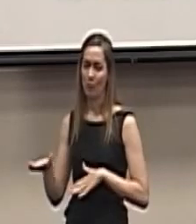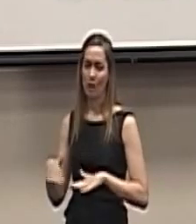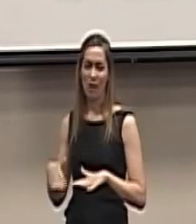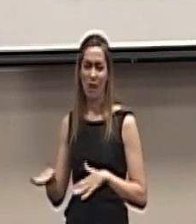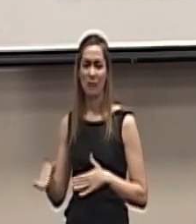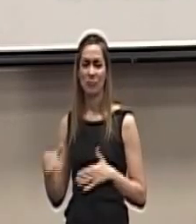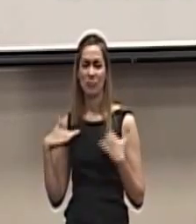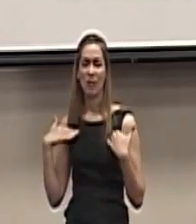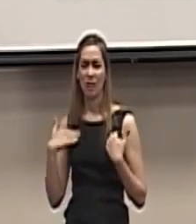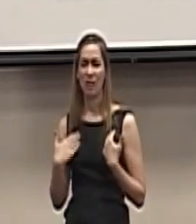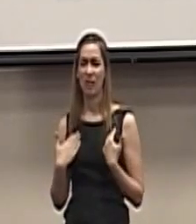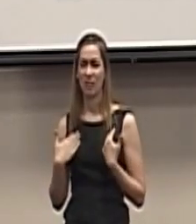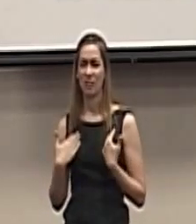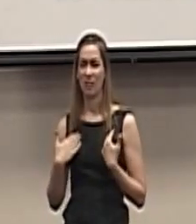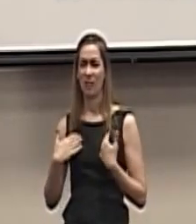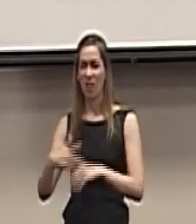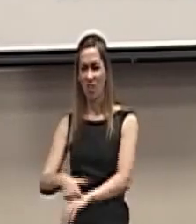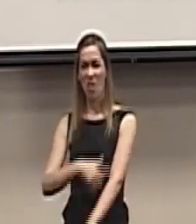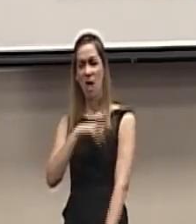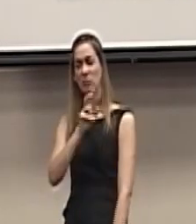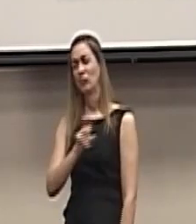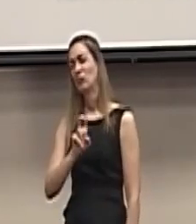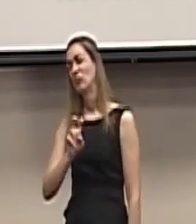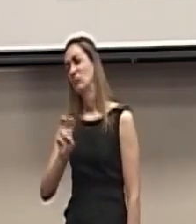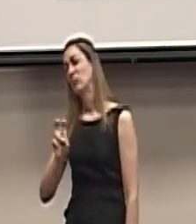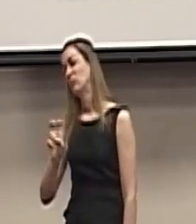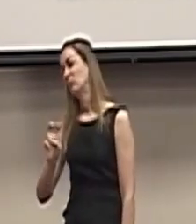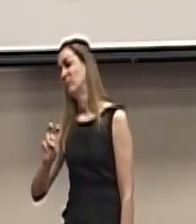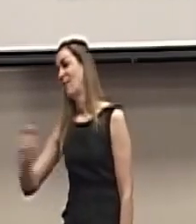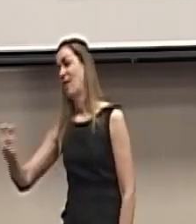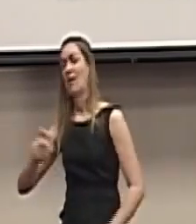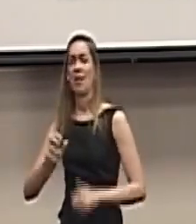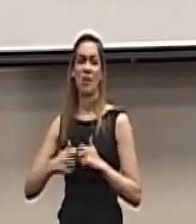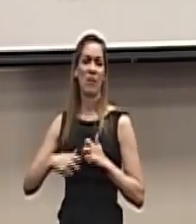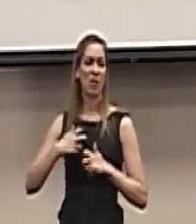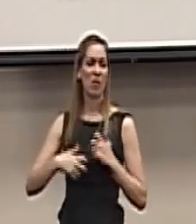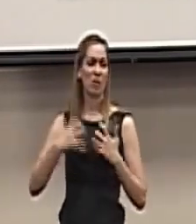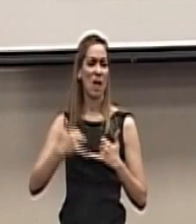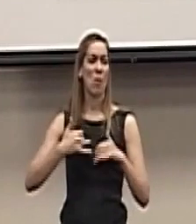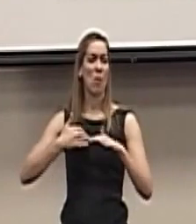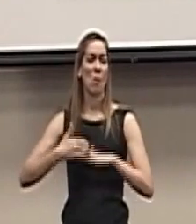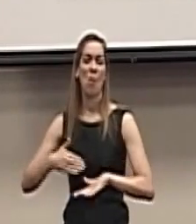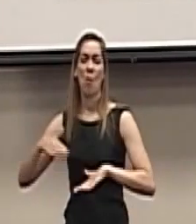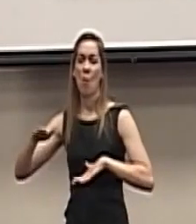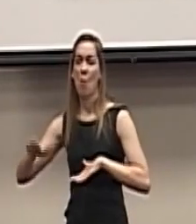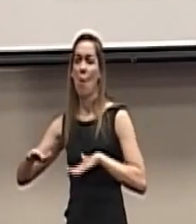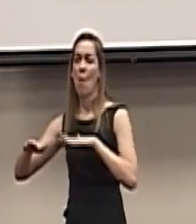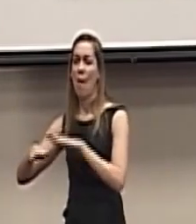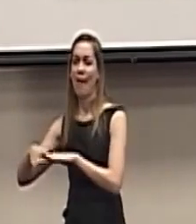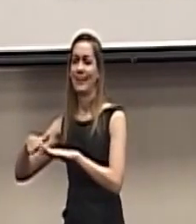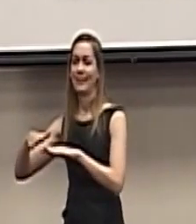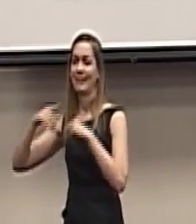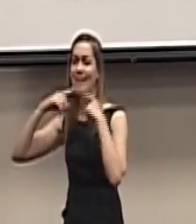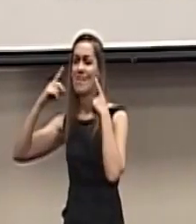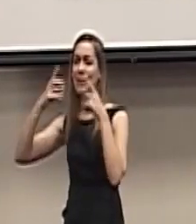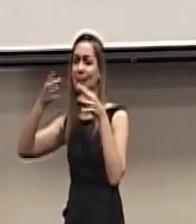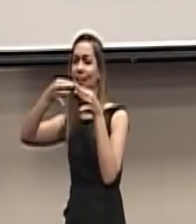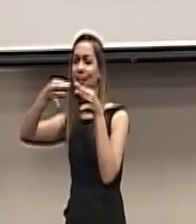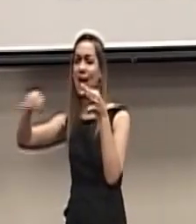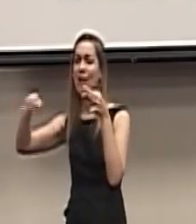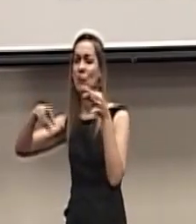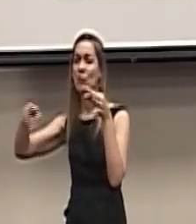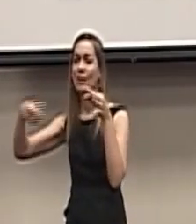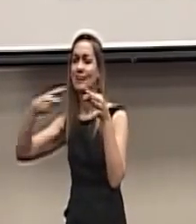tired. I've been on this long journey, and it's been such a difficult time, and I'm walking. And here's the famous line that sticks with me that Richard said. He